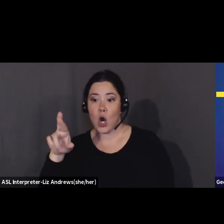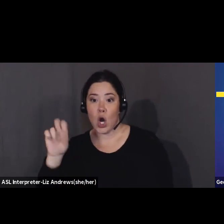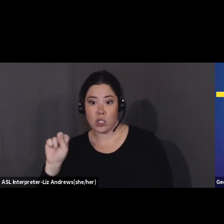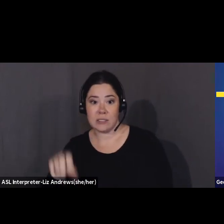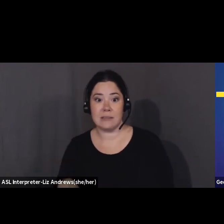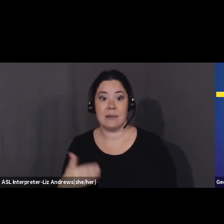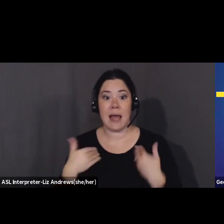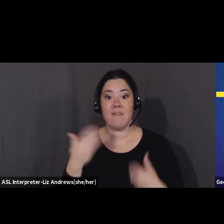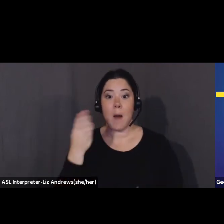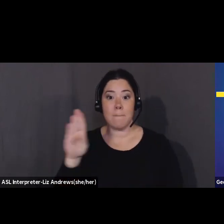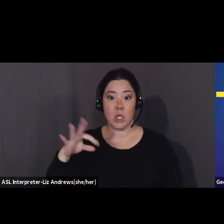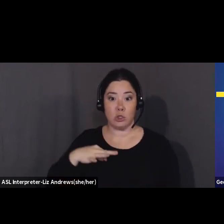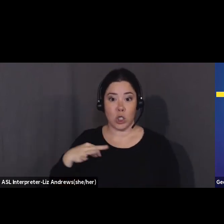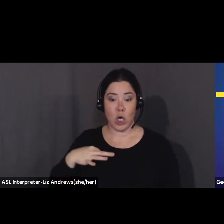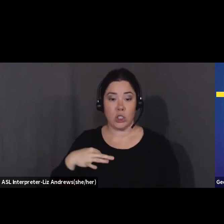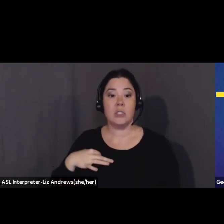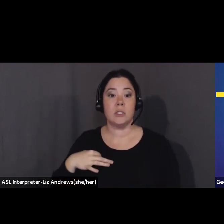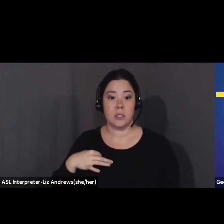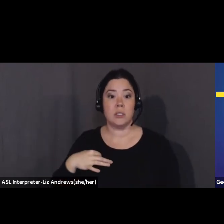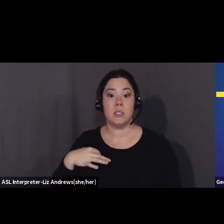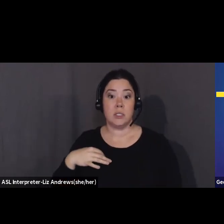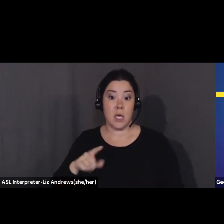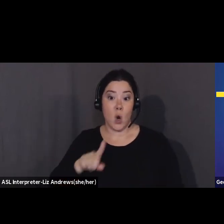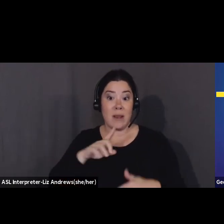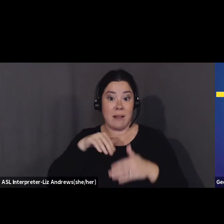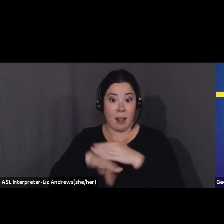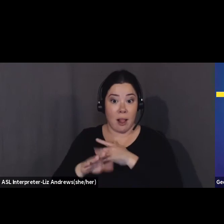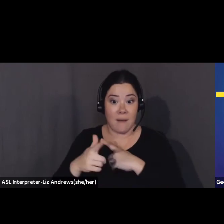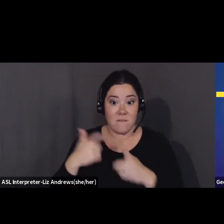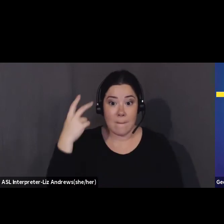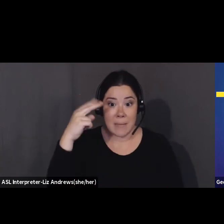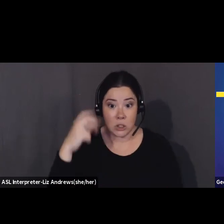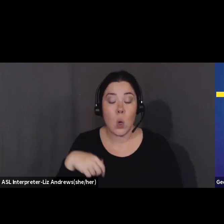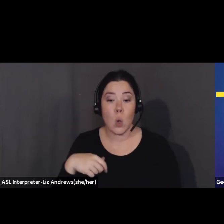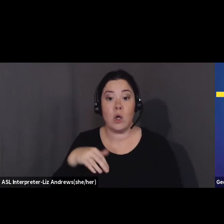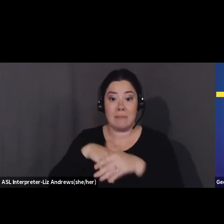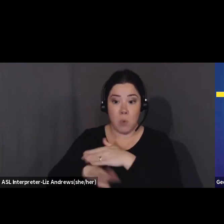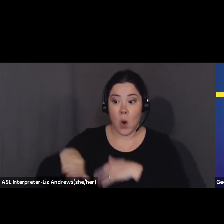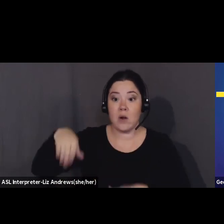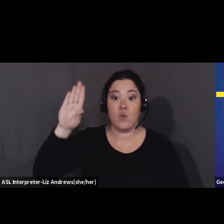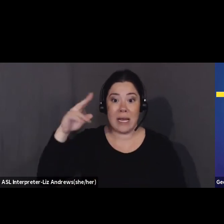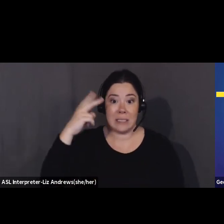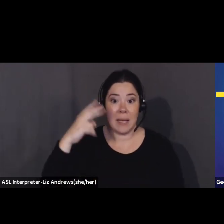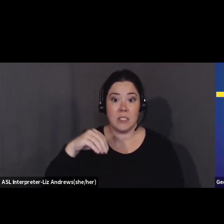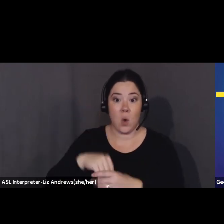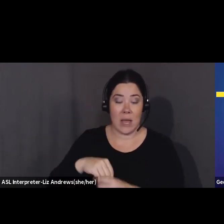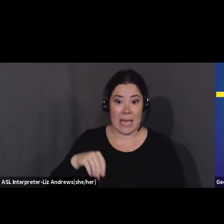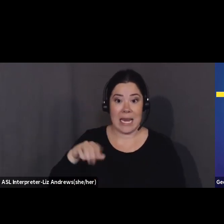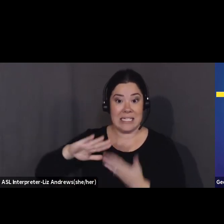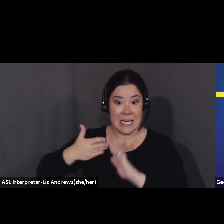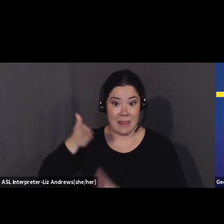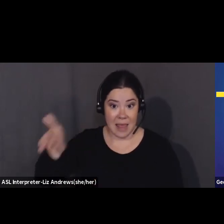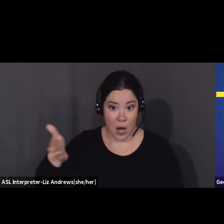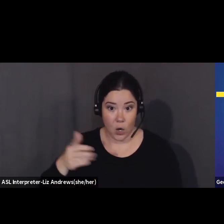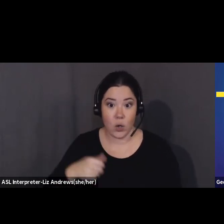I'm original from Mexico, so I was born and raised in Mexico, in Guanajuato. So I was,